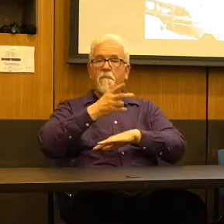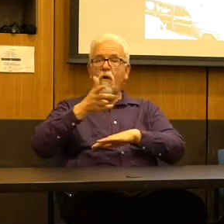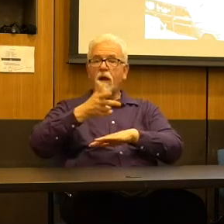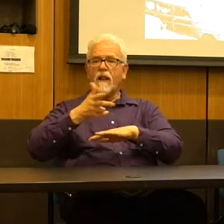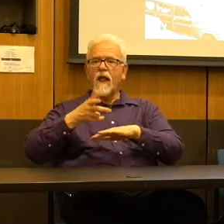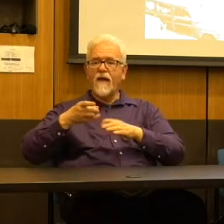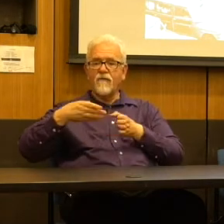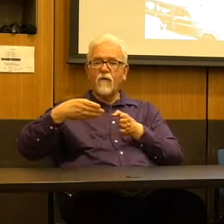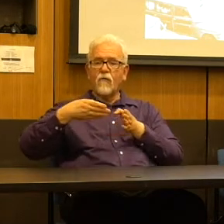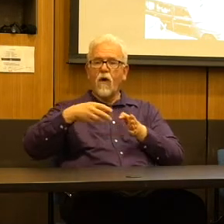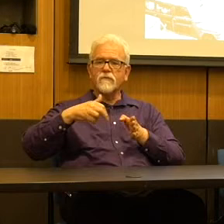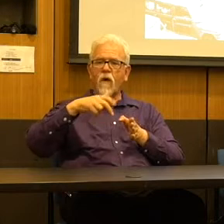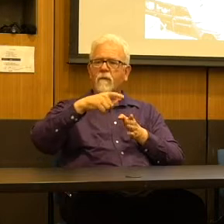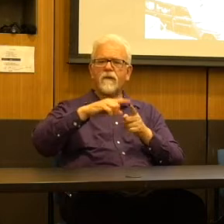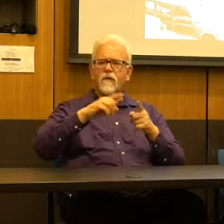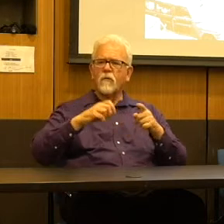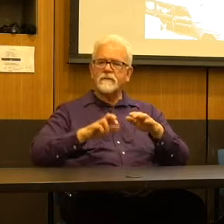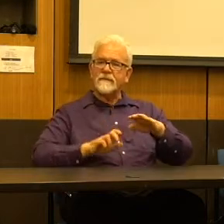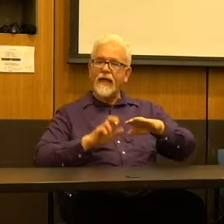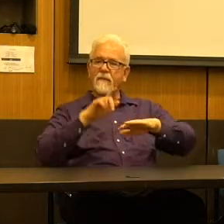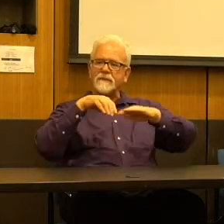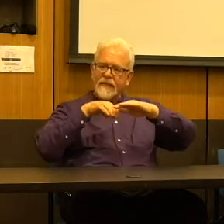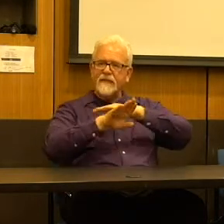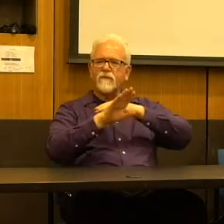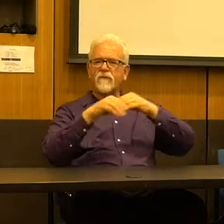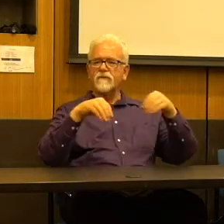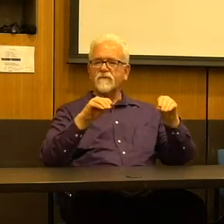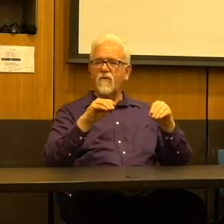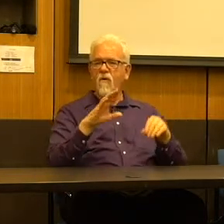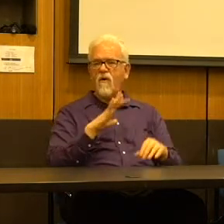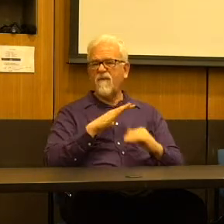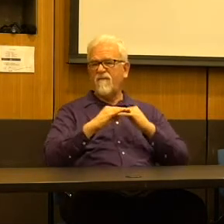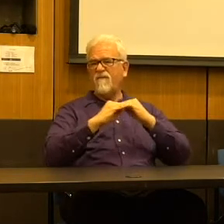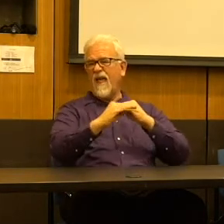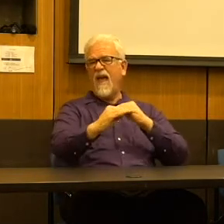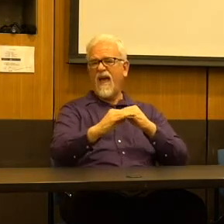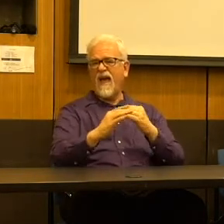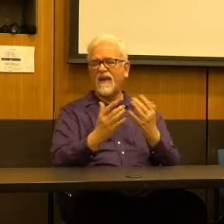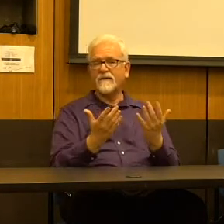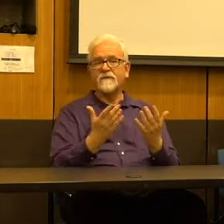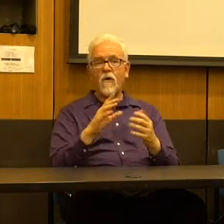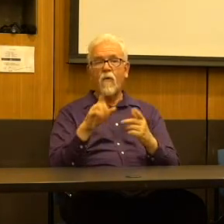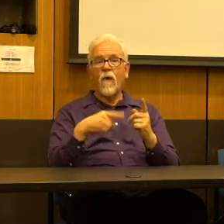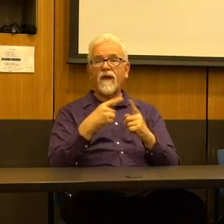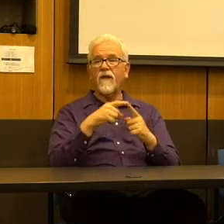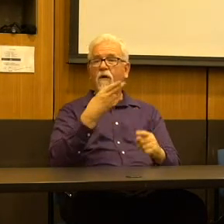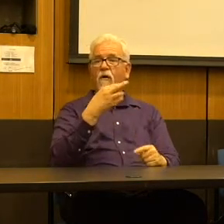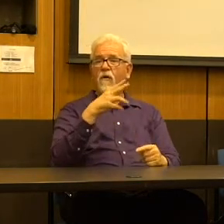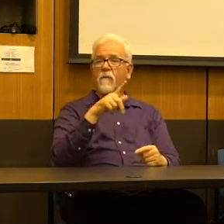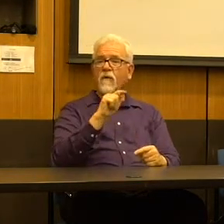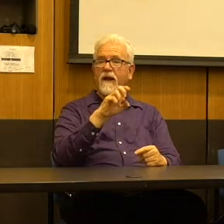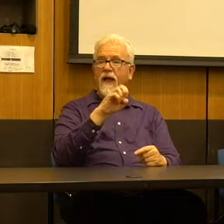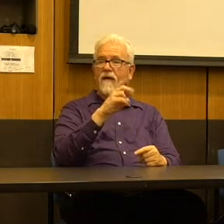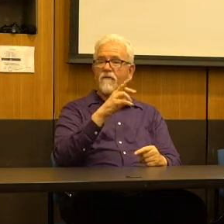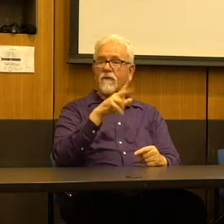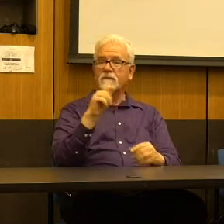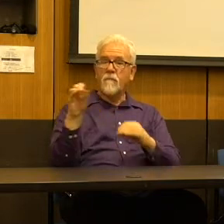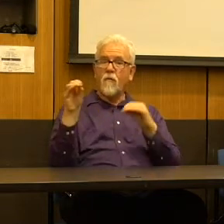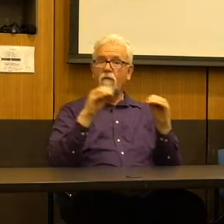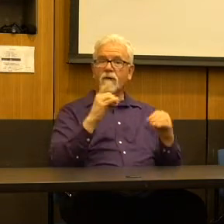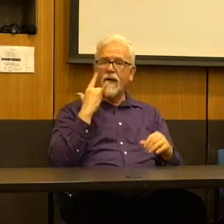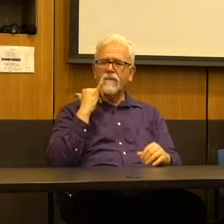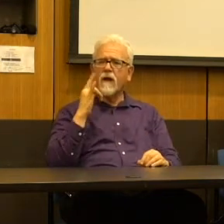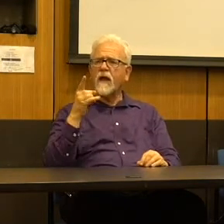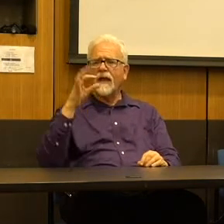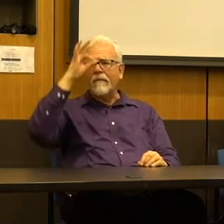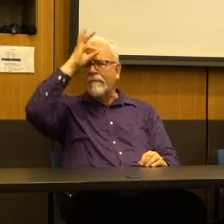course no steps going into the store too. So when Herbert Everest actually moved to California, he didn't do so knowing